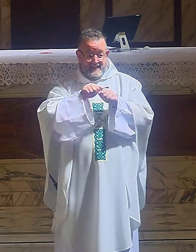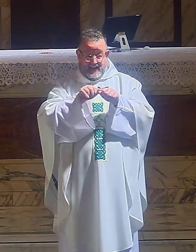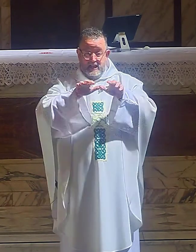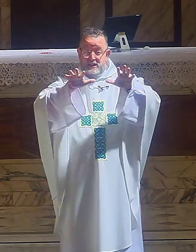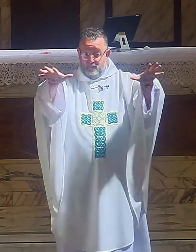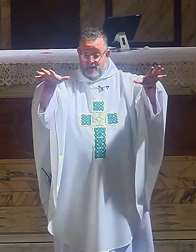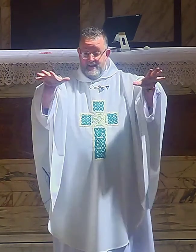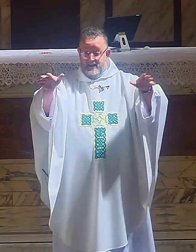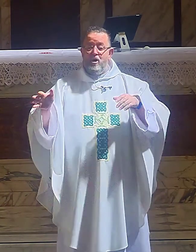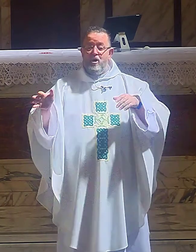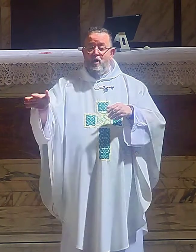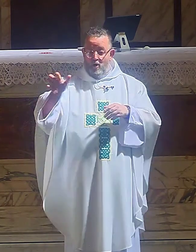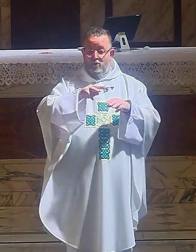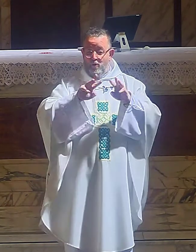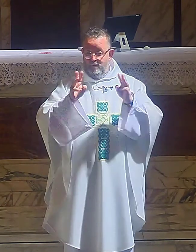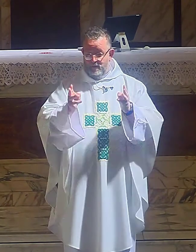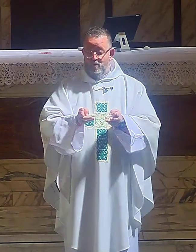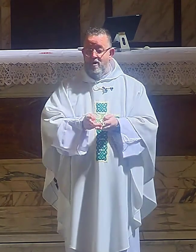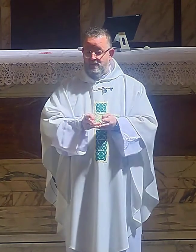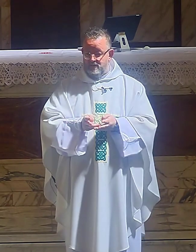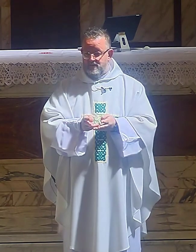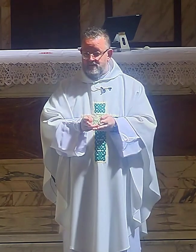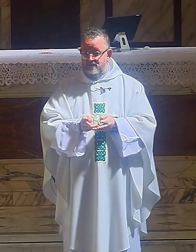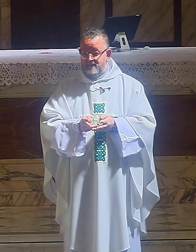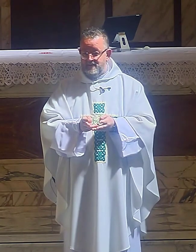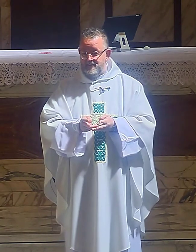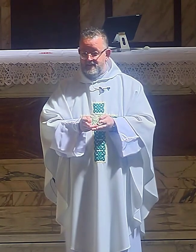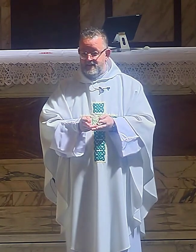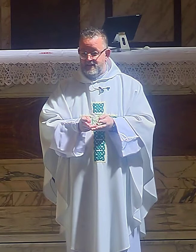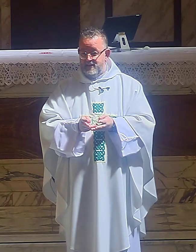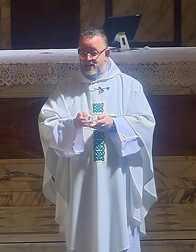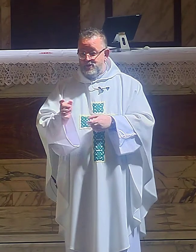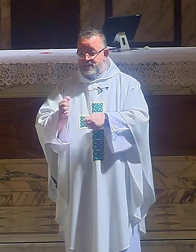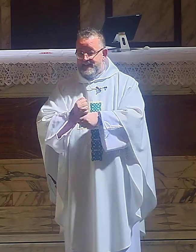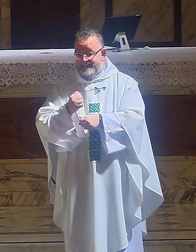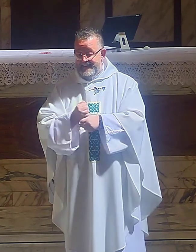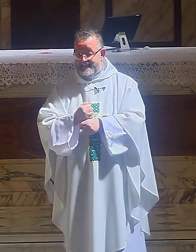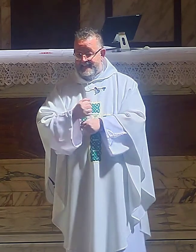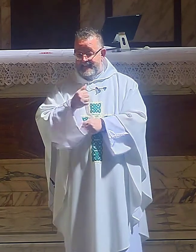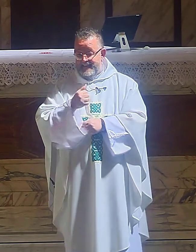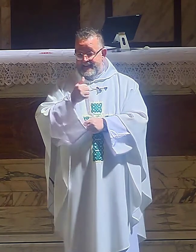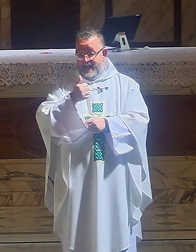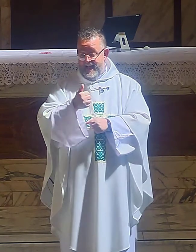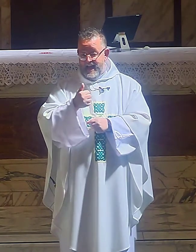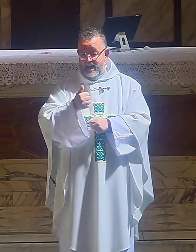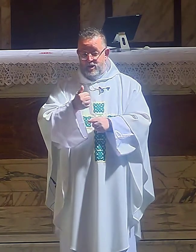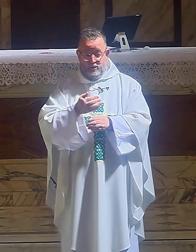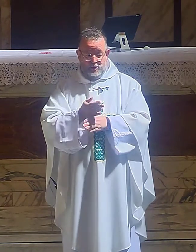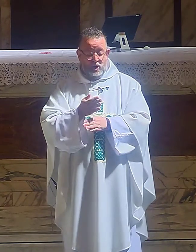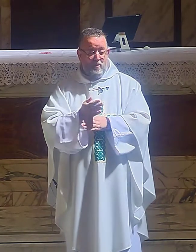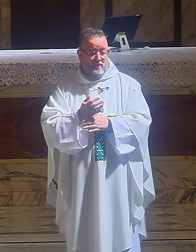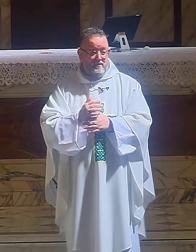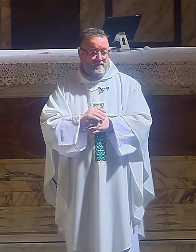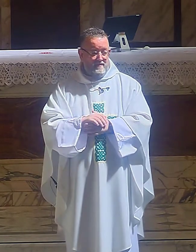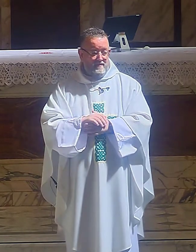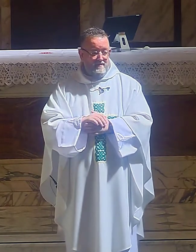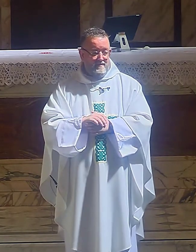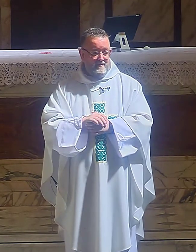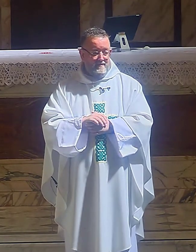Christianity has spread all over the world. So they did a good job.